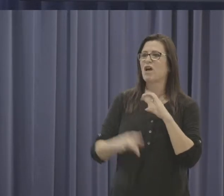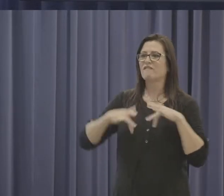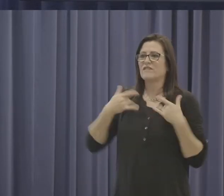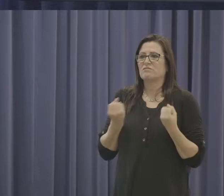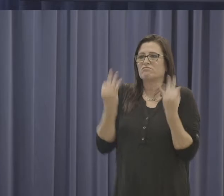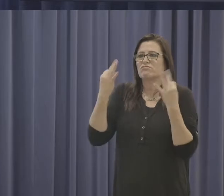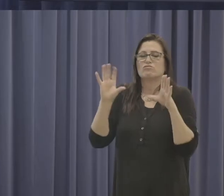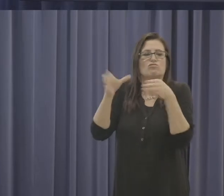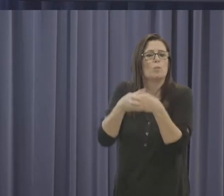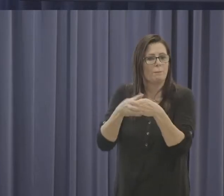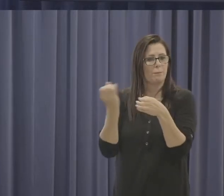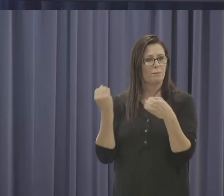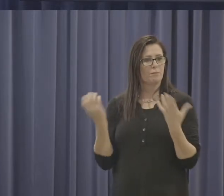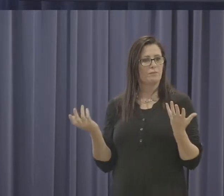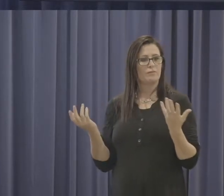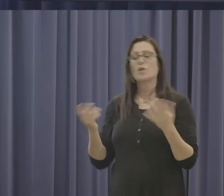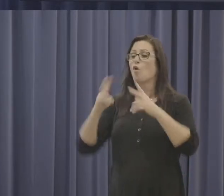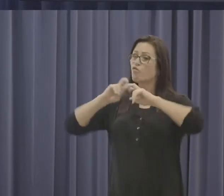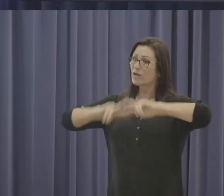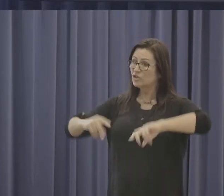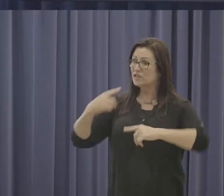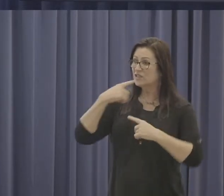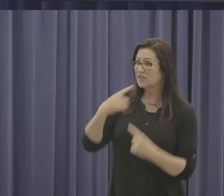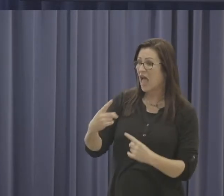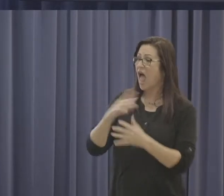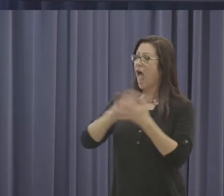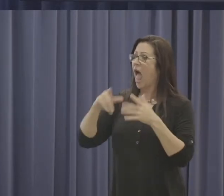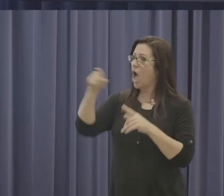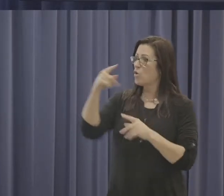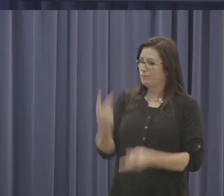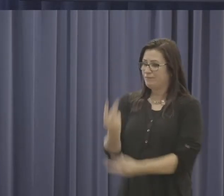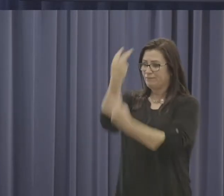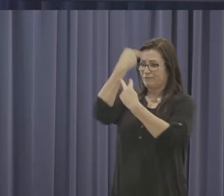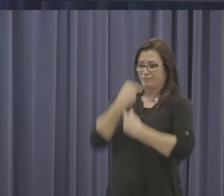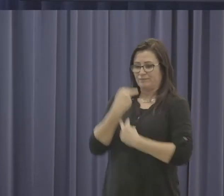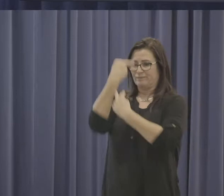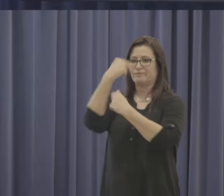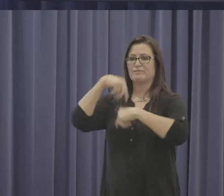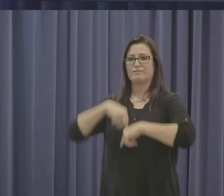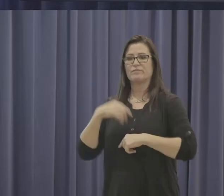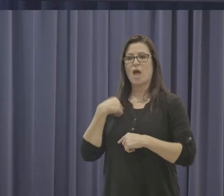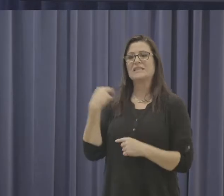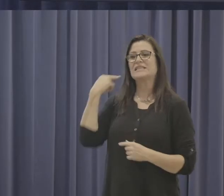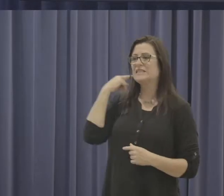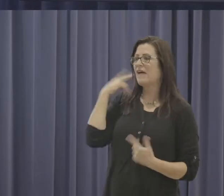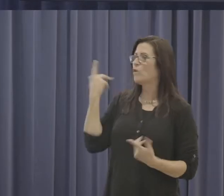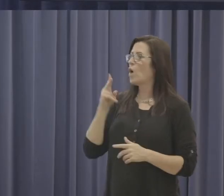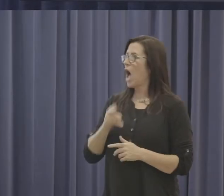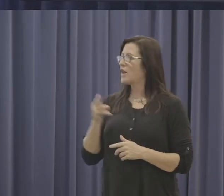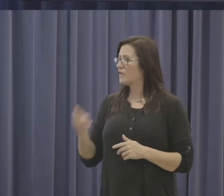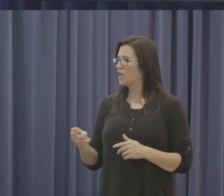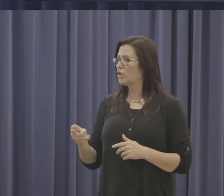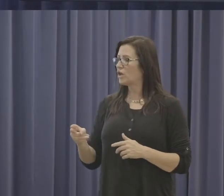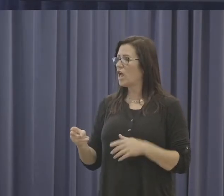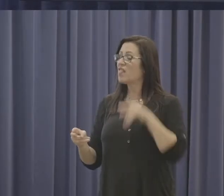difficulties. Research also tells us that how one feels about their hearing status, which is being deaf or hard of